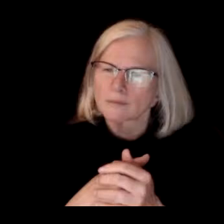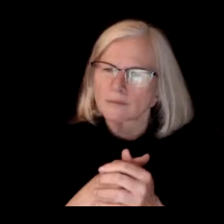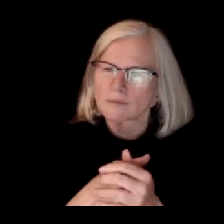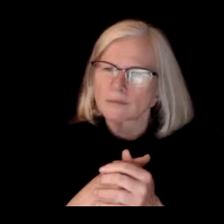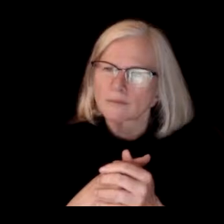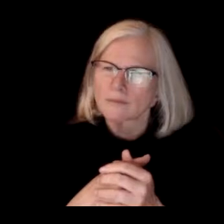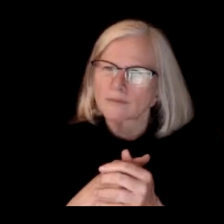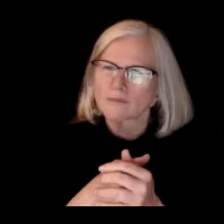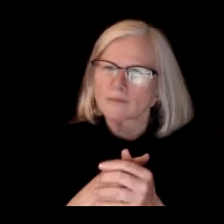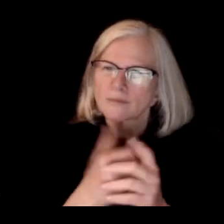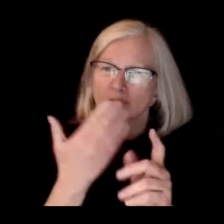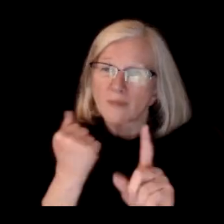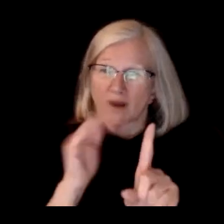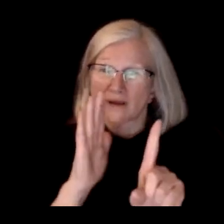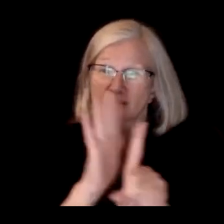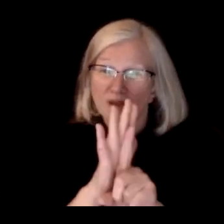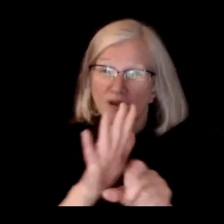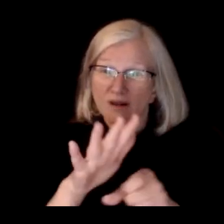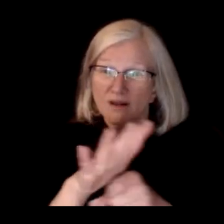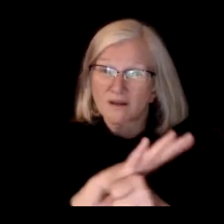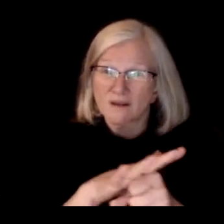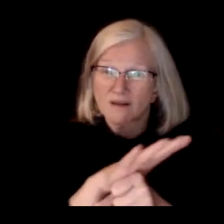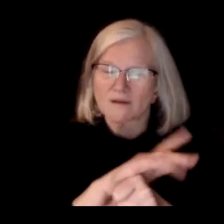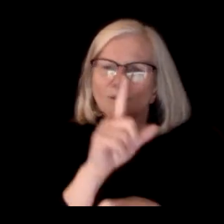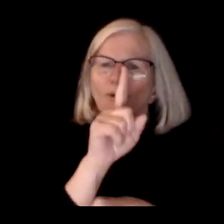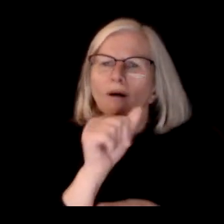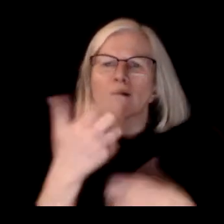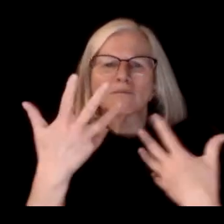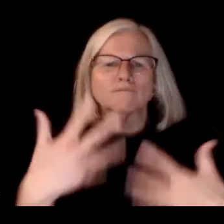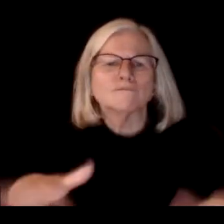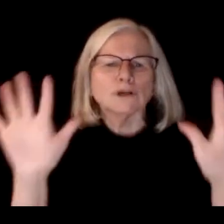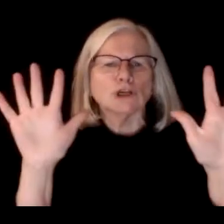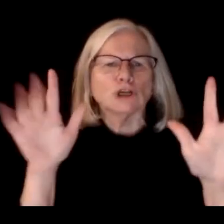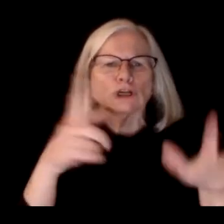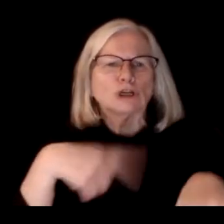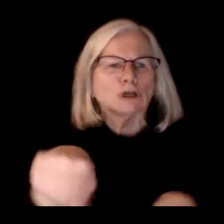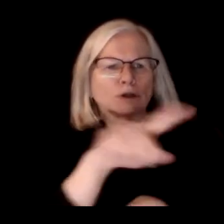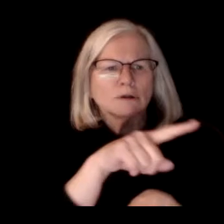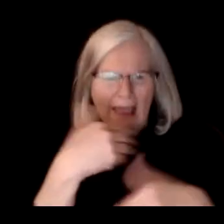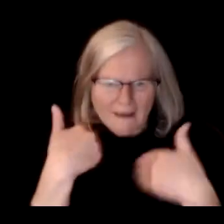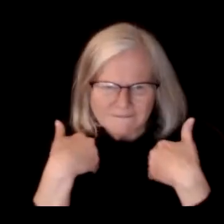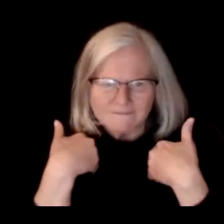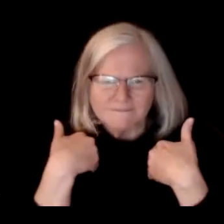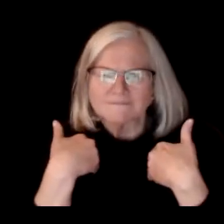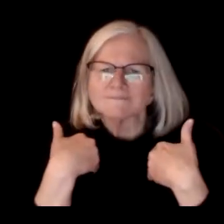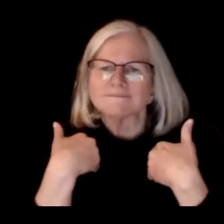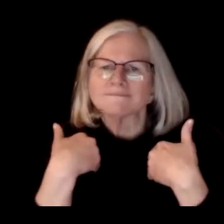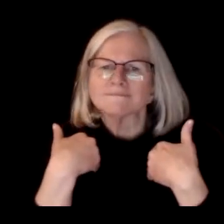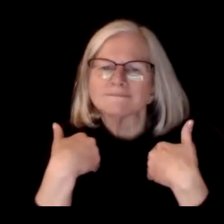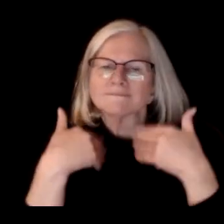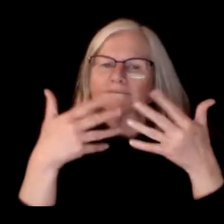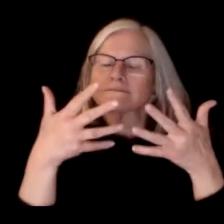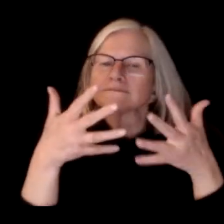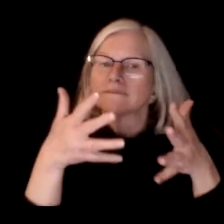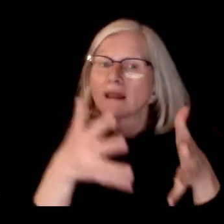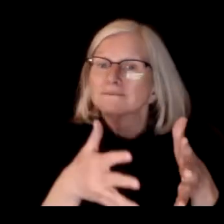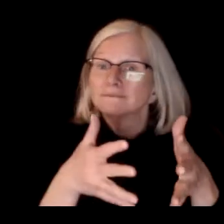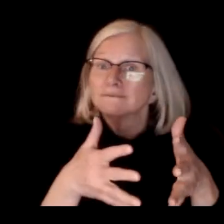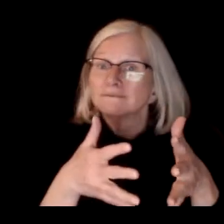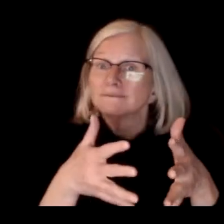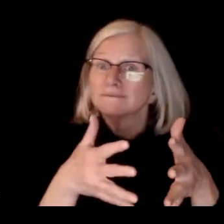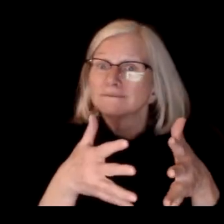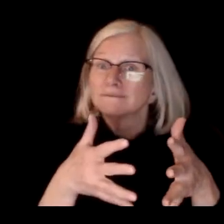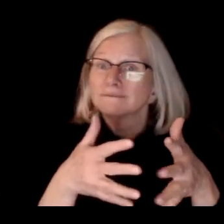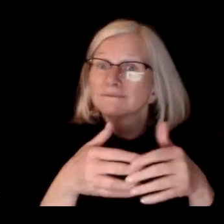is those are small numbers, and as Jeremy said, I think it's really more to give the providers flexibility to use what